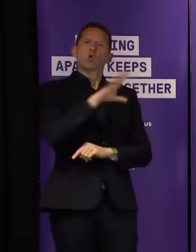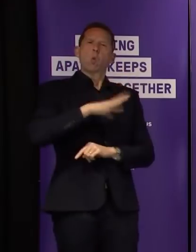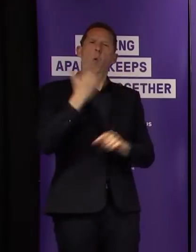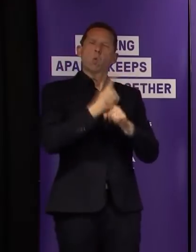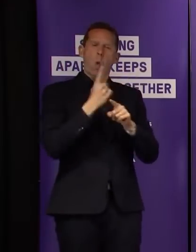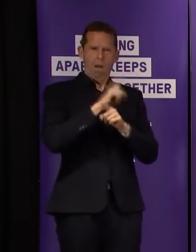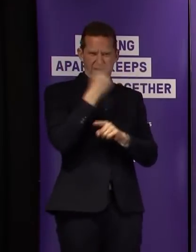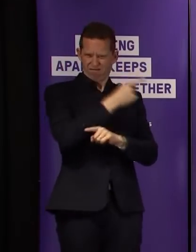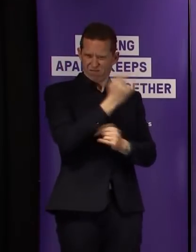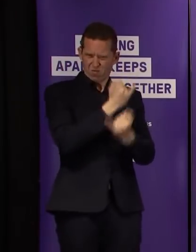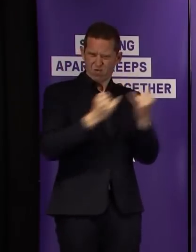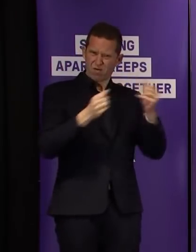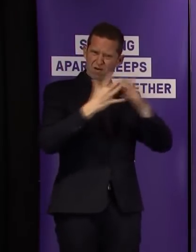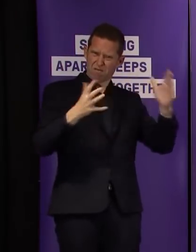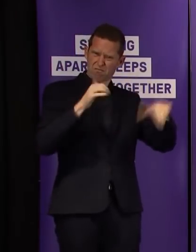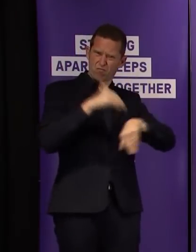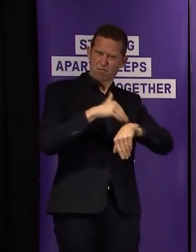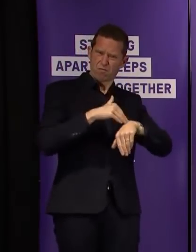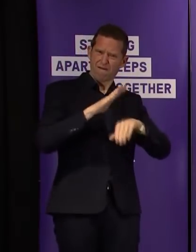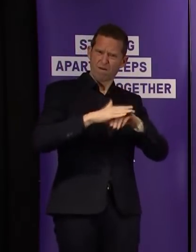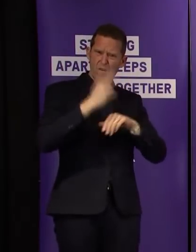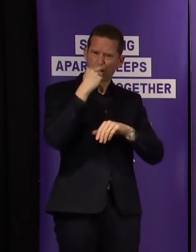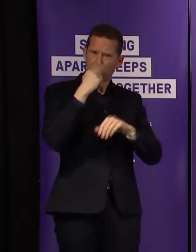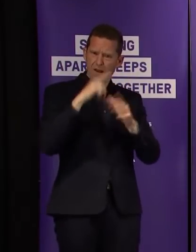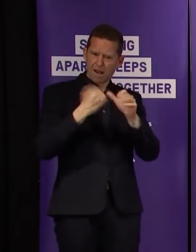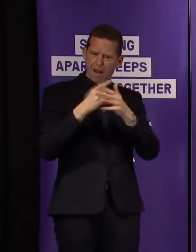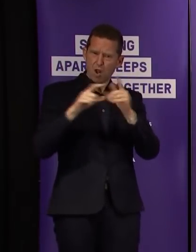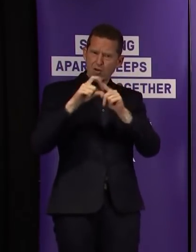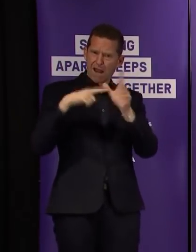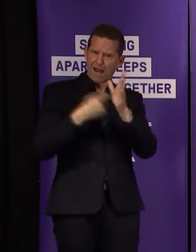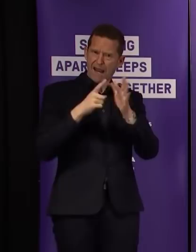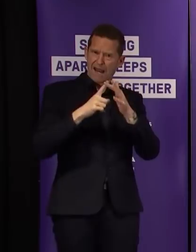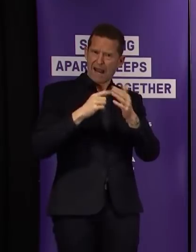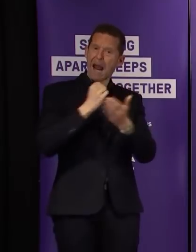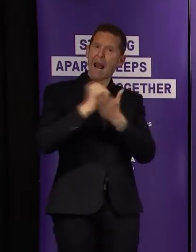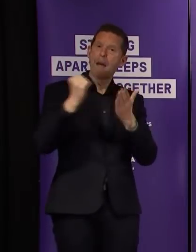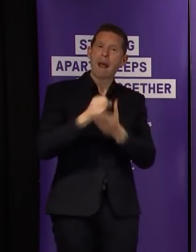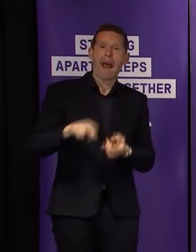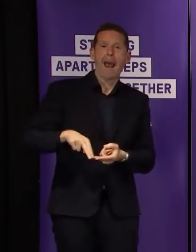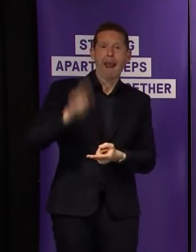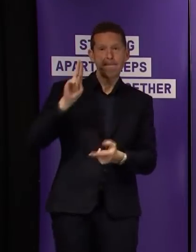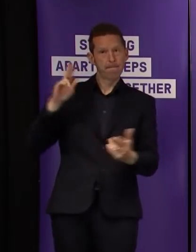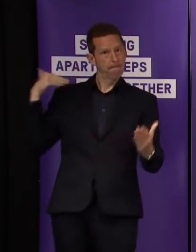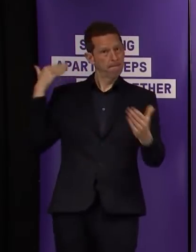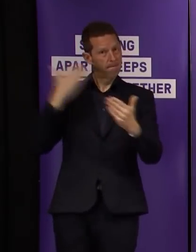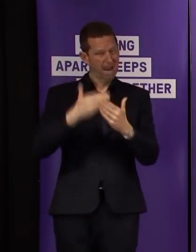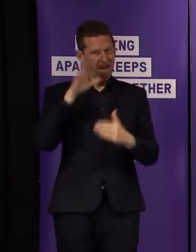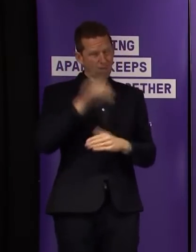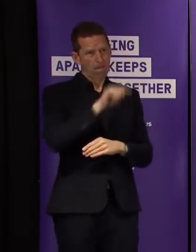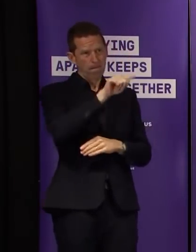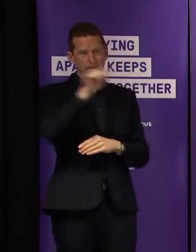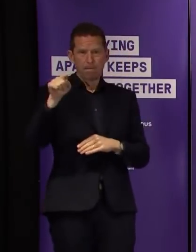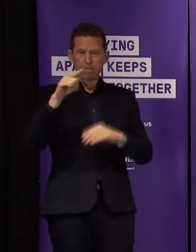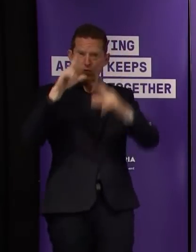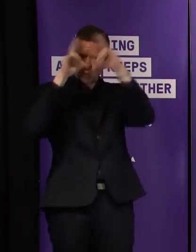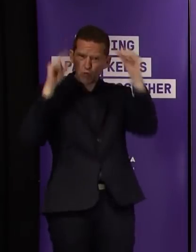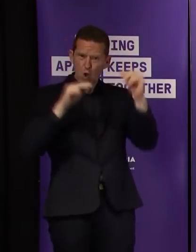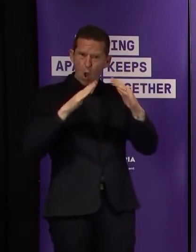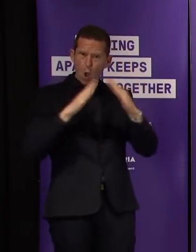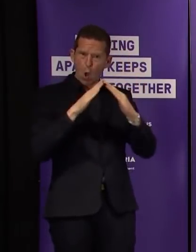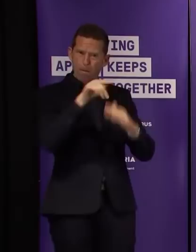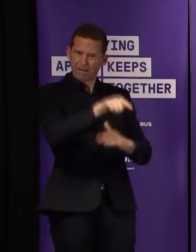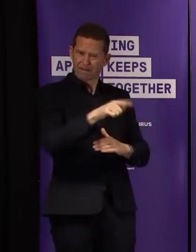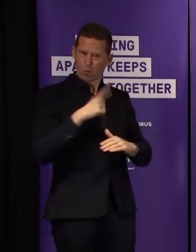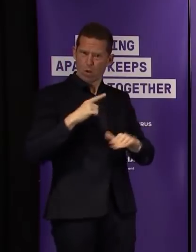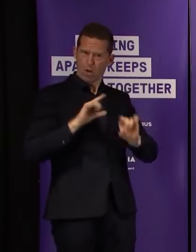Isn't that the big problem? Like the numbers are being driven a lot by aged care. Yeah, well, isn't there some way you can ring fence these places? And well, let me just speak